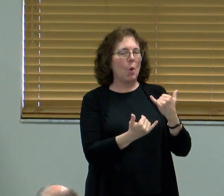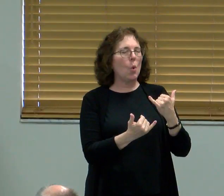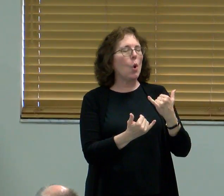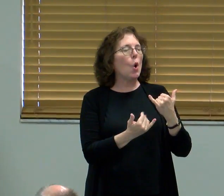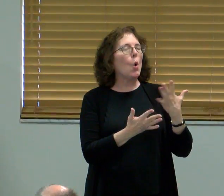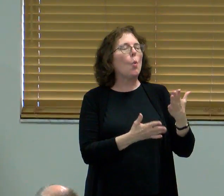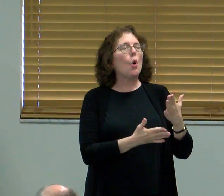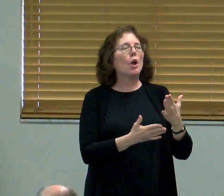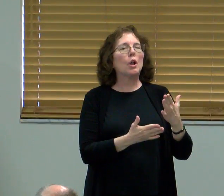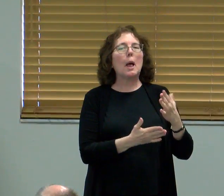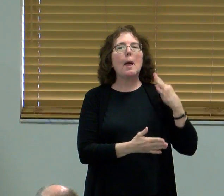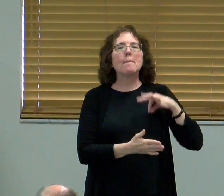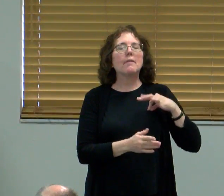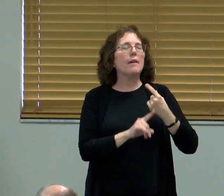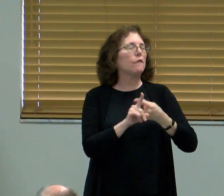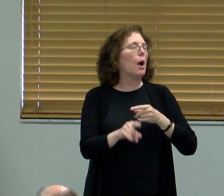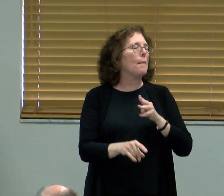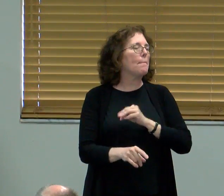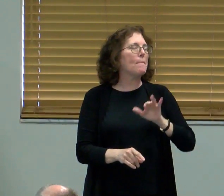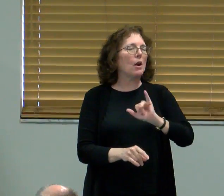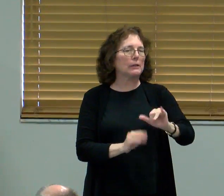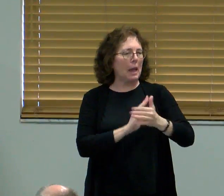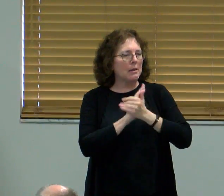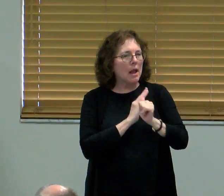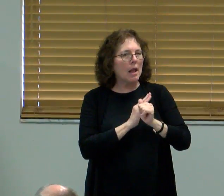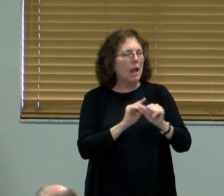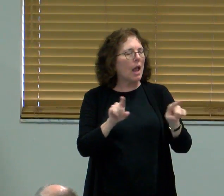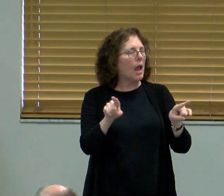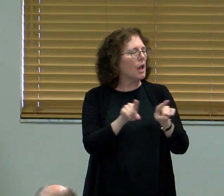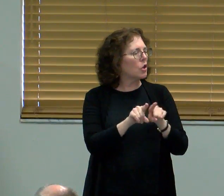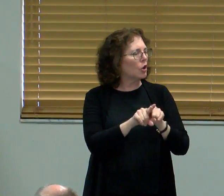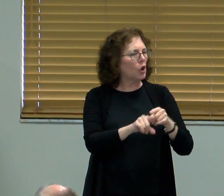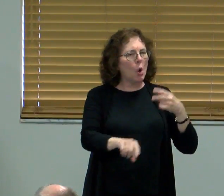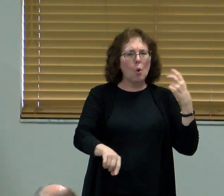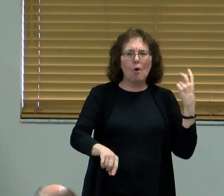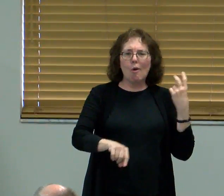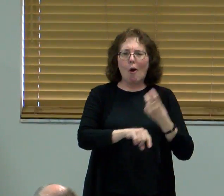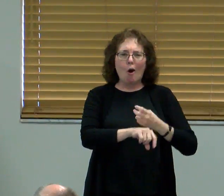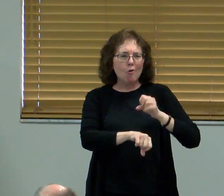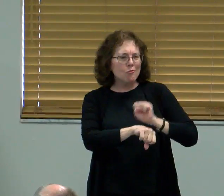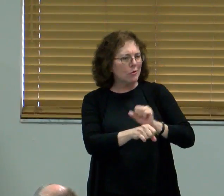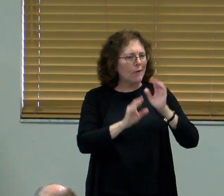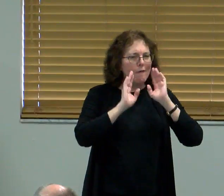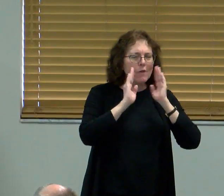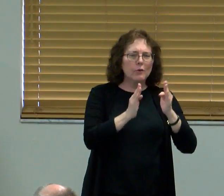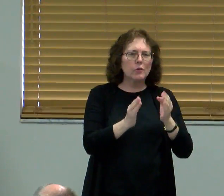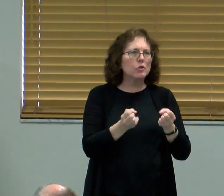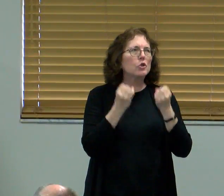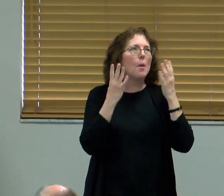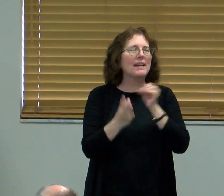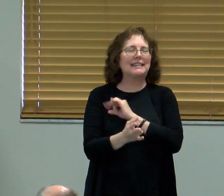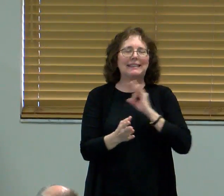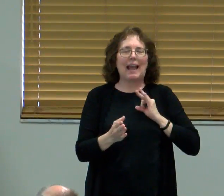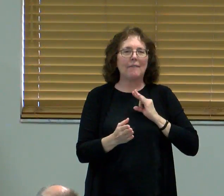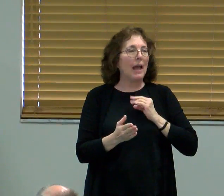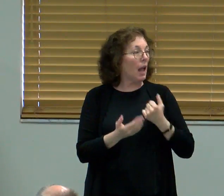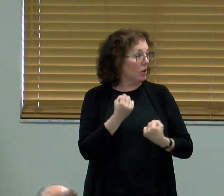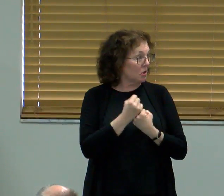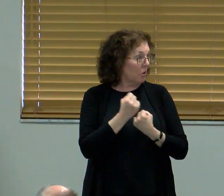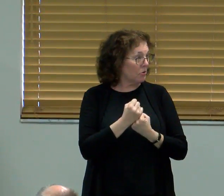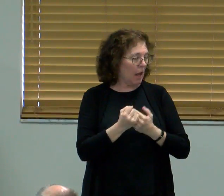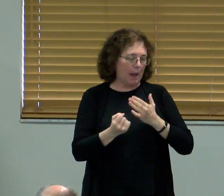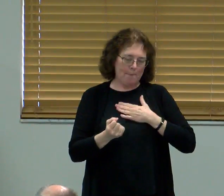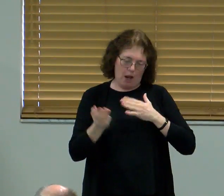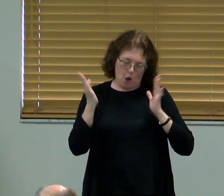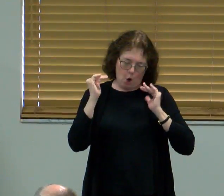Mary's expertise, as well as the expertise and hard work of so many staff and supporters. My hope today for our 6